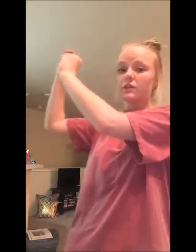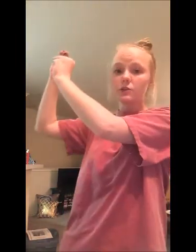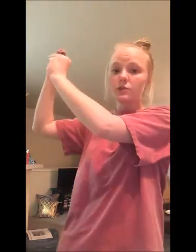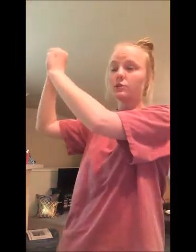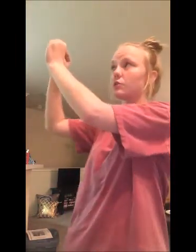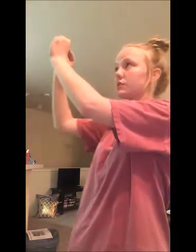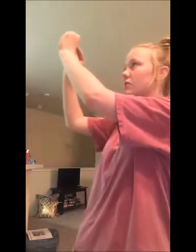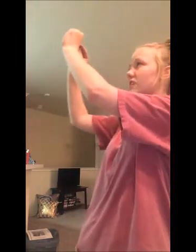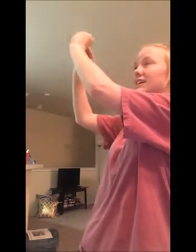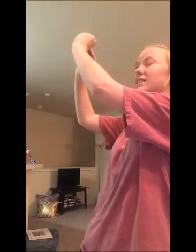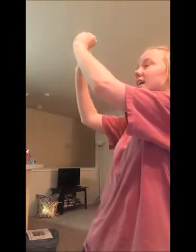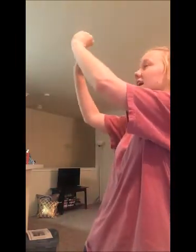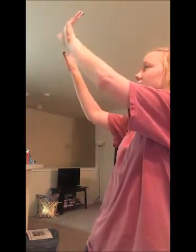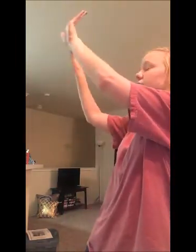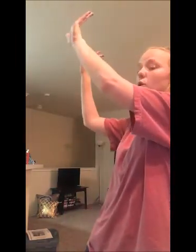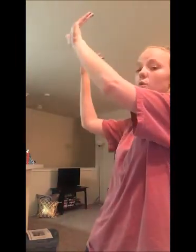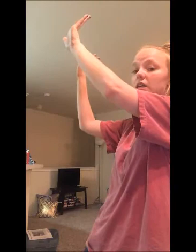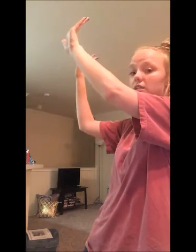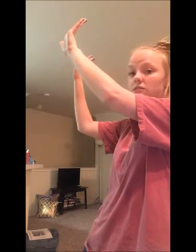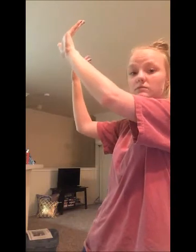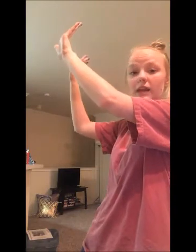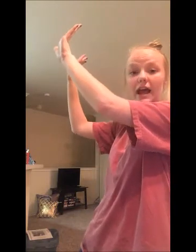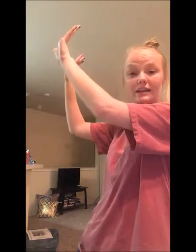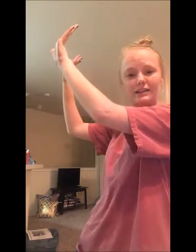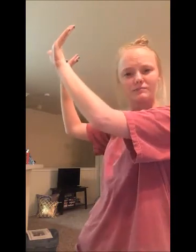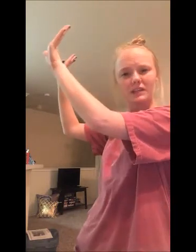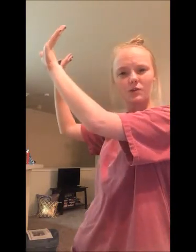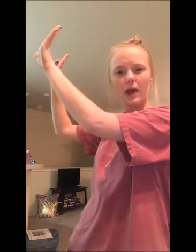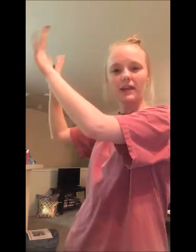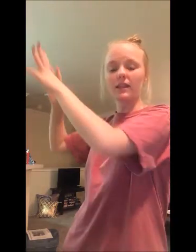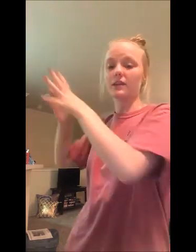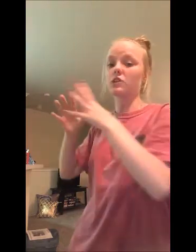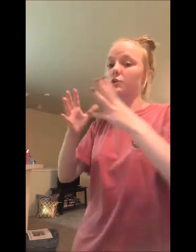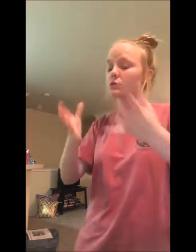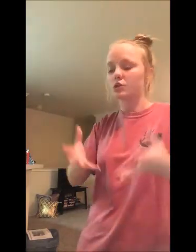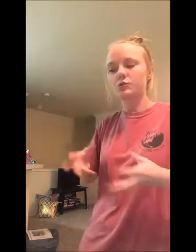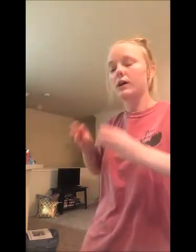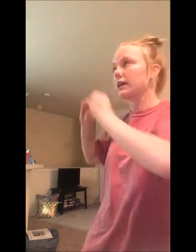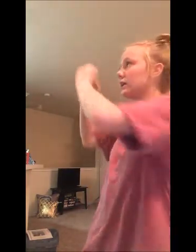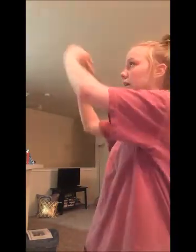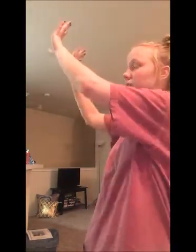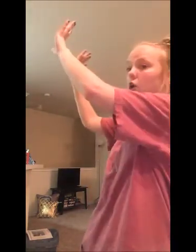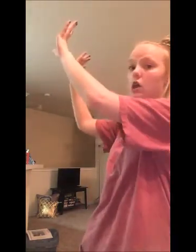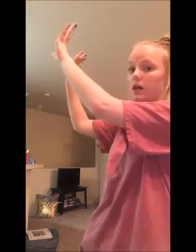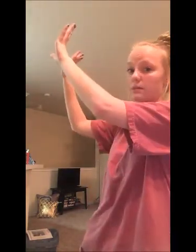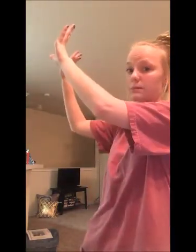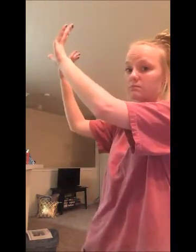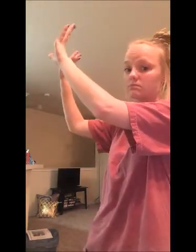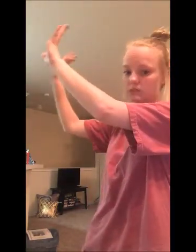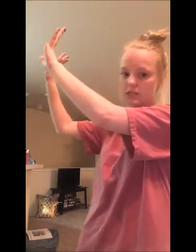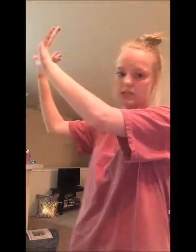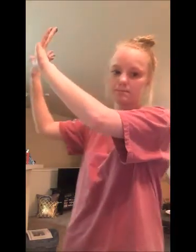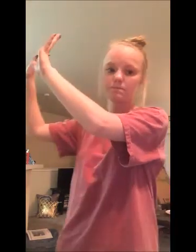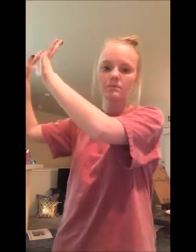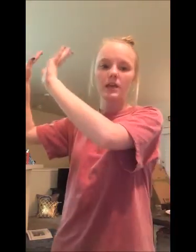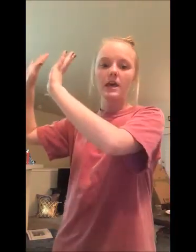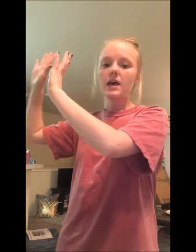video, you'll notice that I'll like kind of throw it at him in a way, like you just want to give it all up to him.